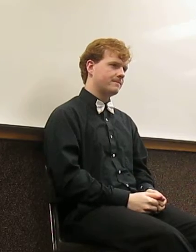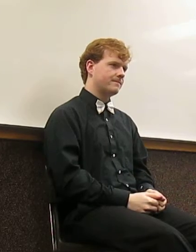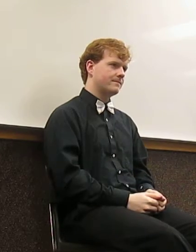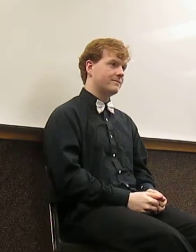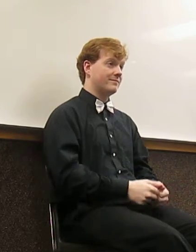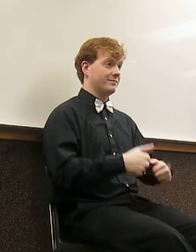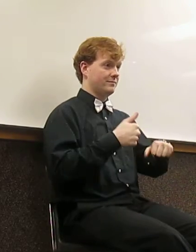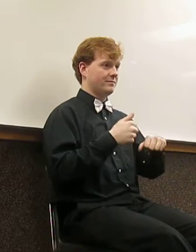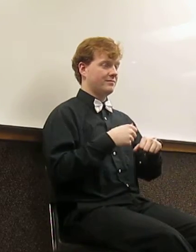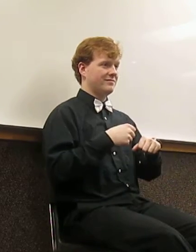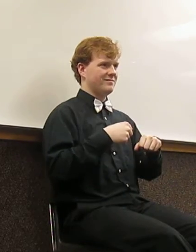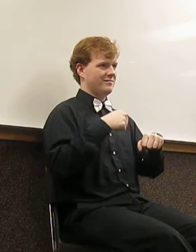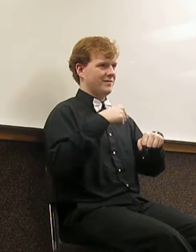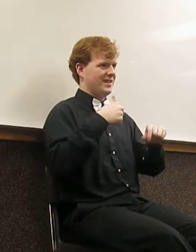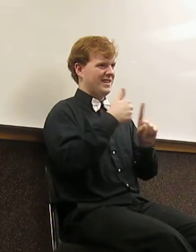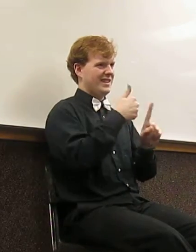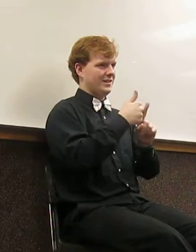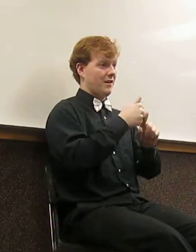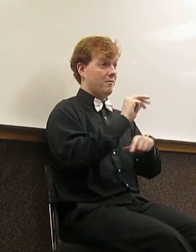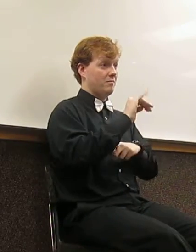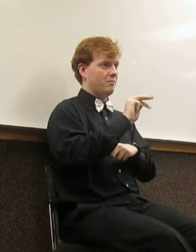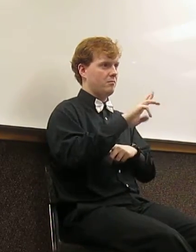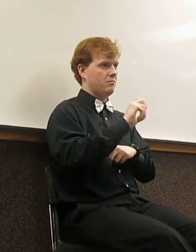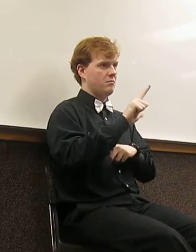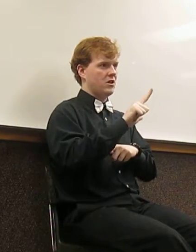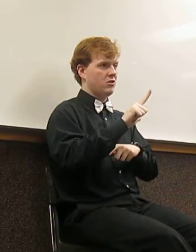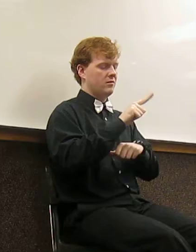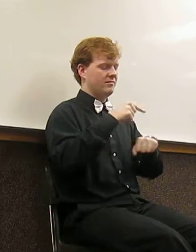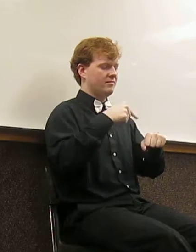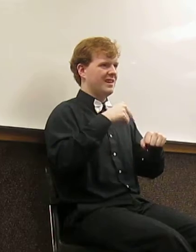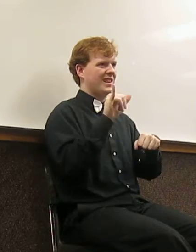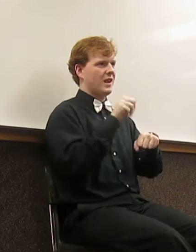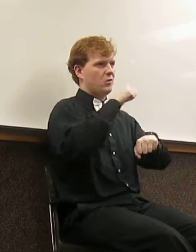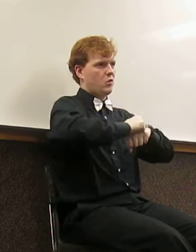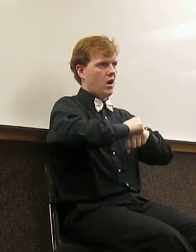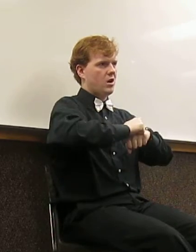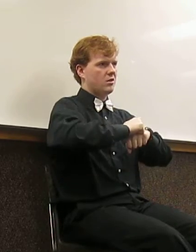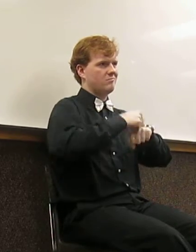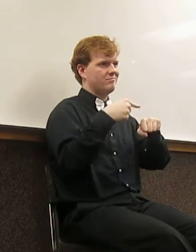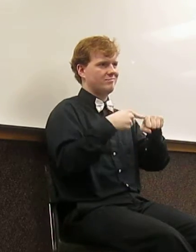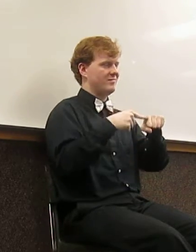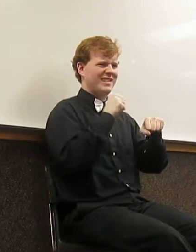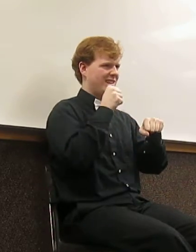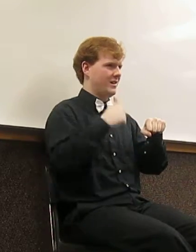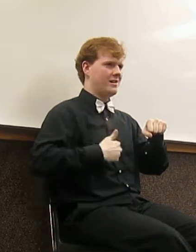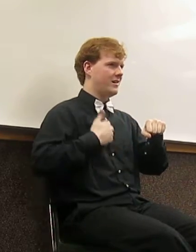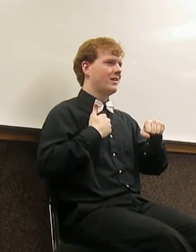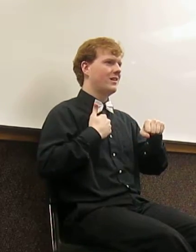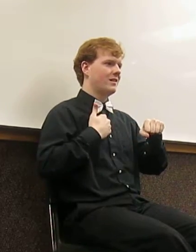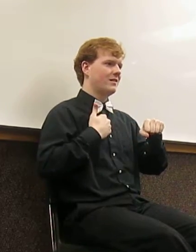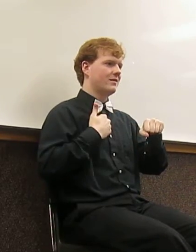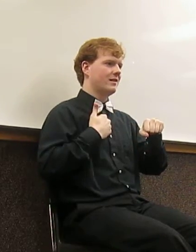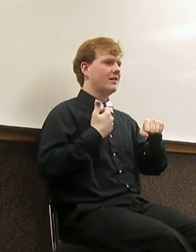not living. It's like a rock. It's not alive. Non-living substances, but it